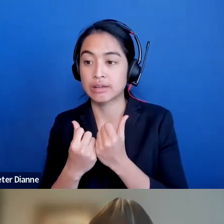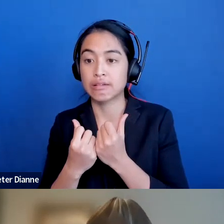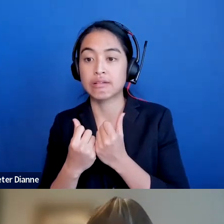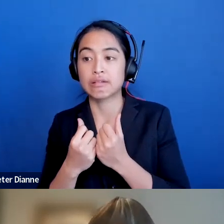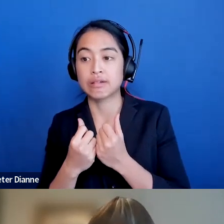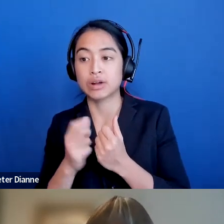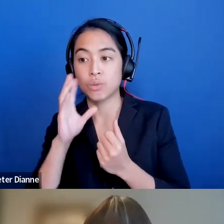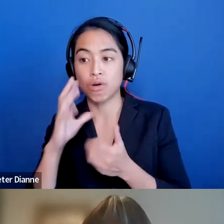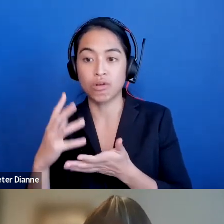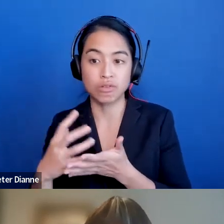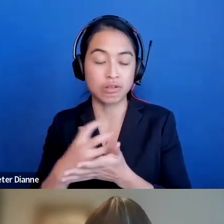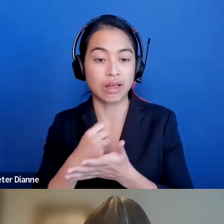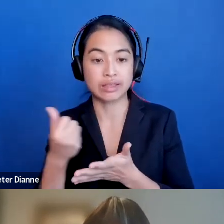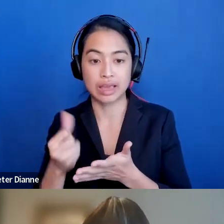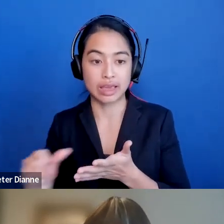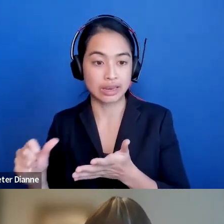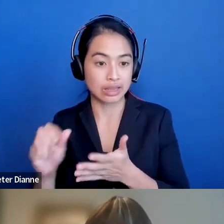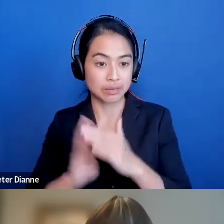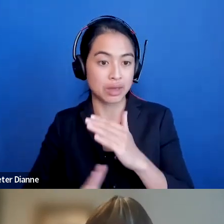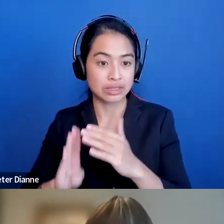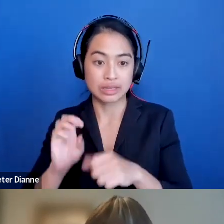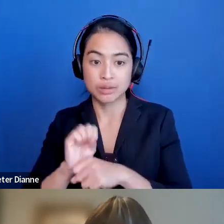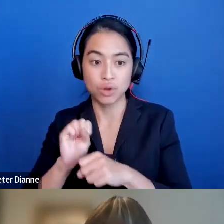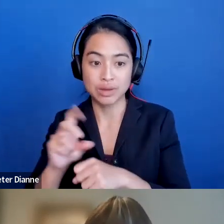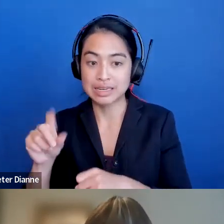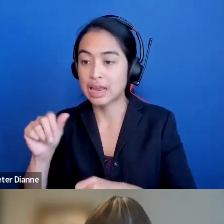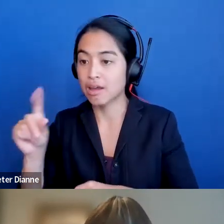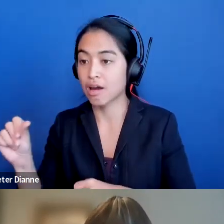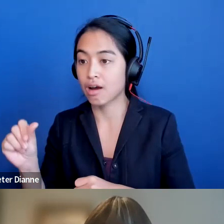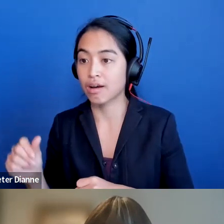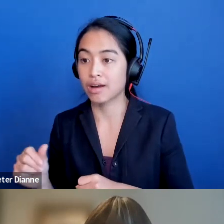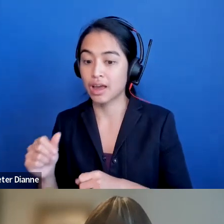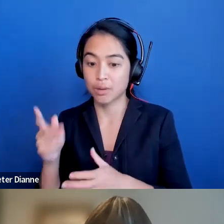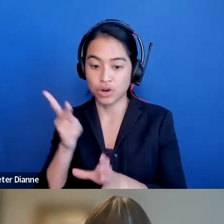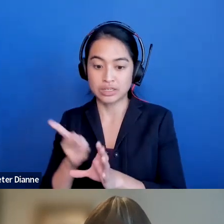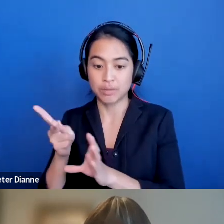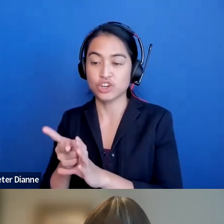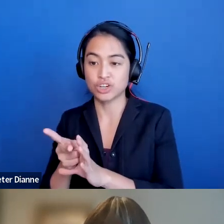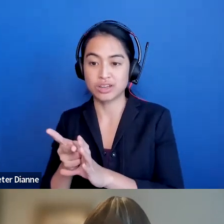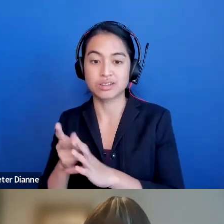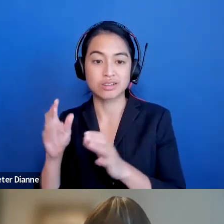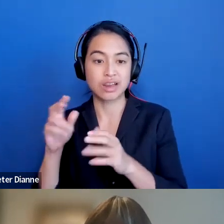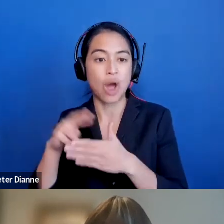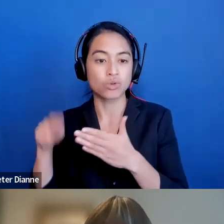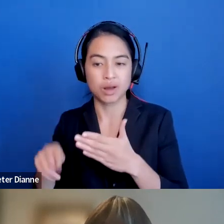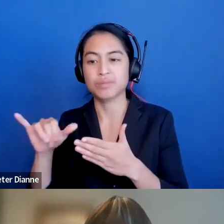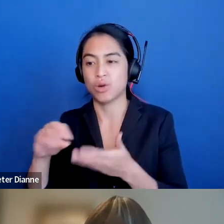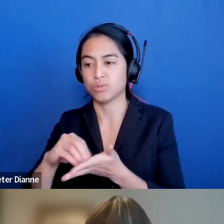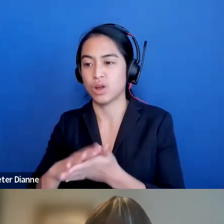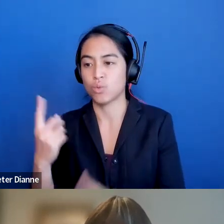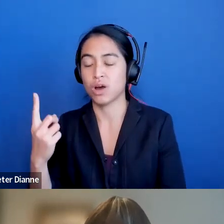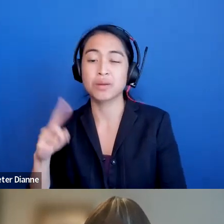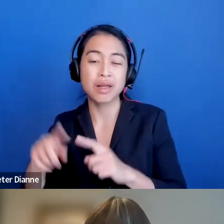collect any basic employment data, services, and participation outcome, that would have been a 1. But this particular